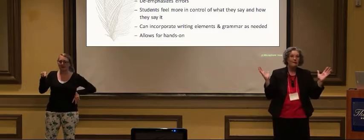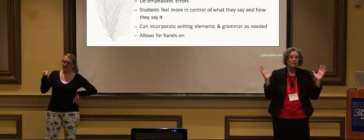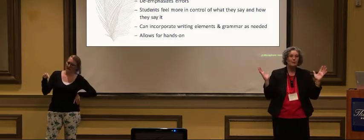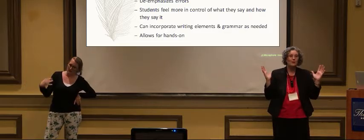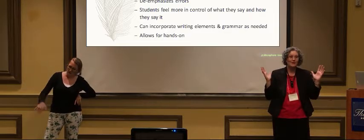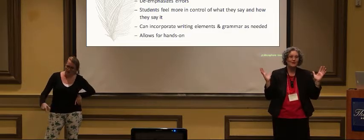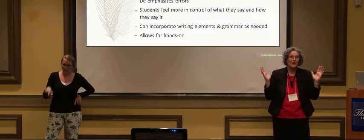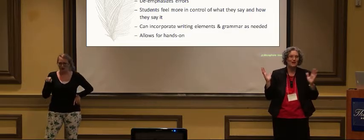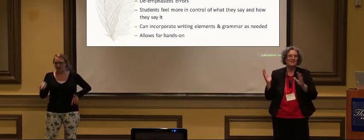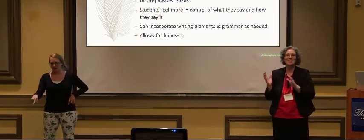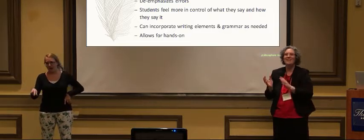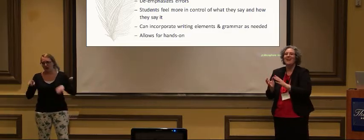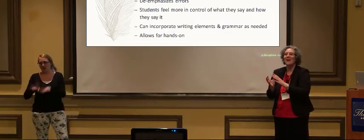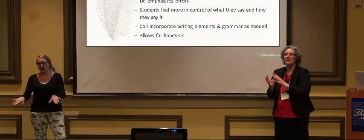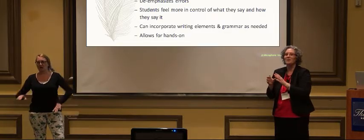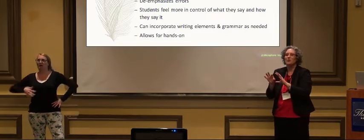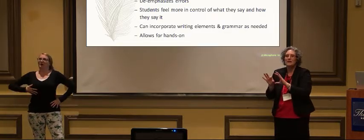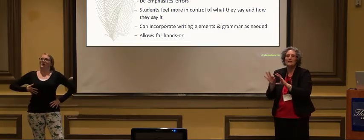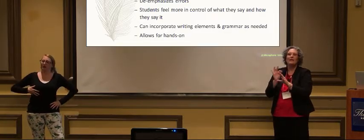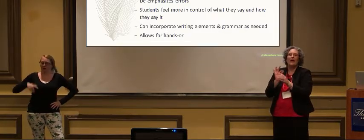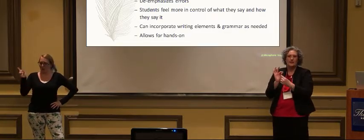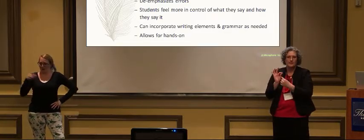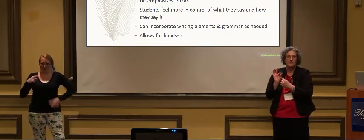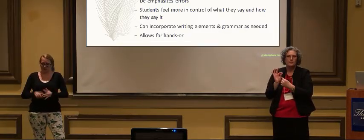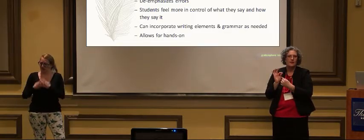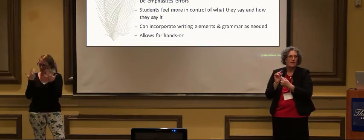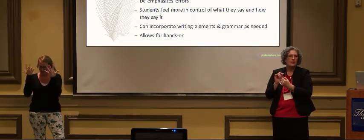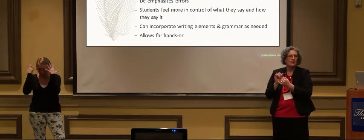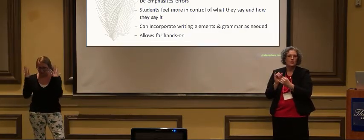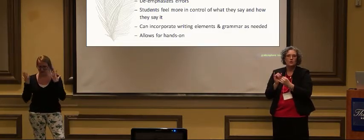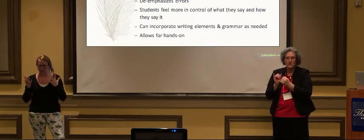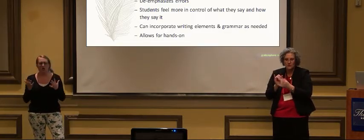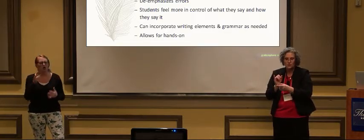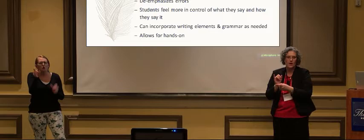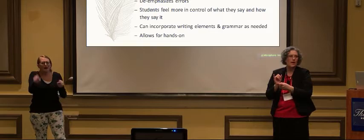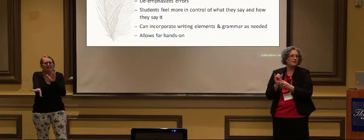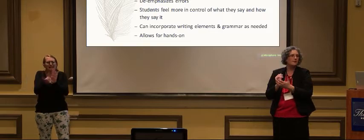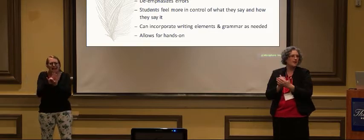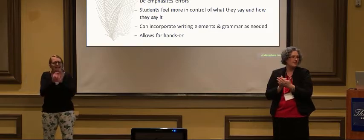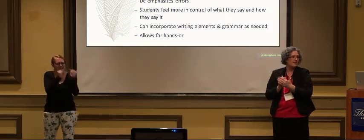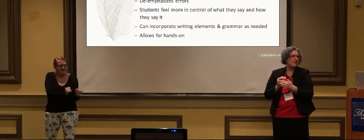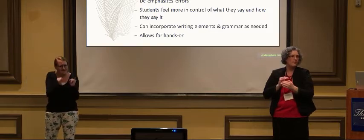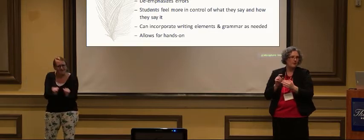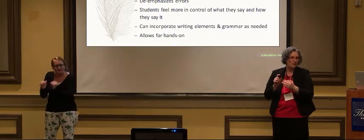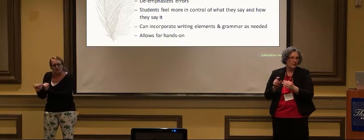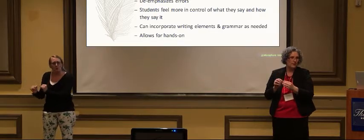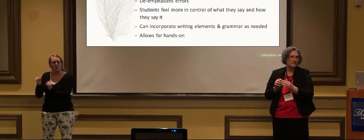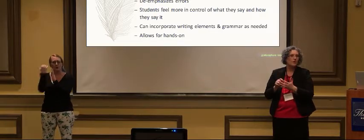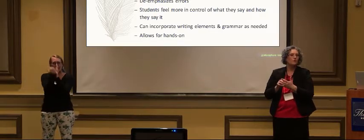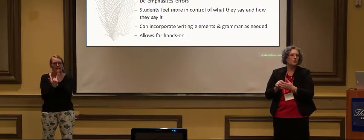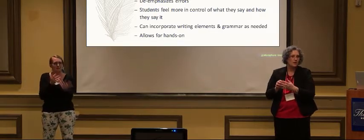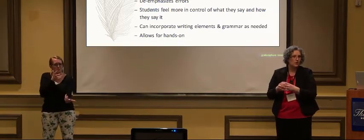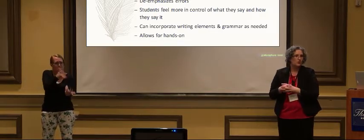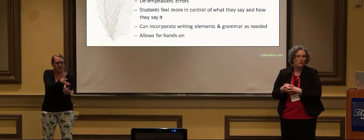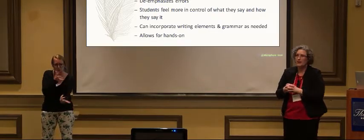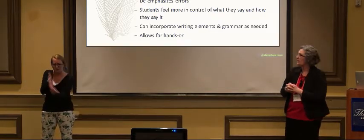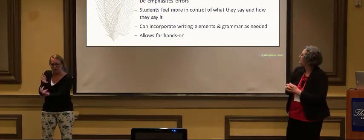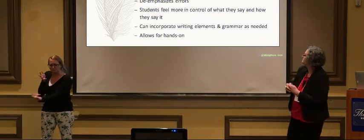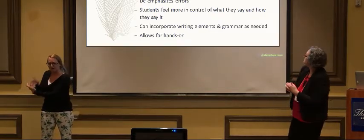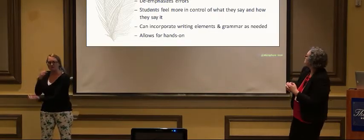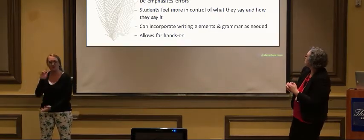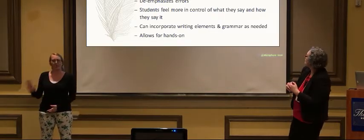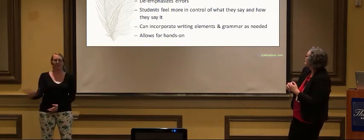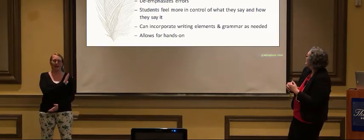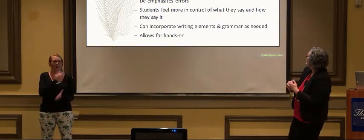writing. Oh, where do I start? You can select, you know, individualized lessons that meet their needs related to the